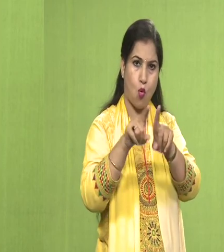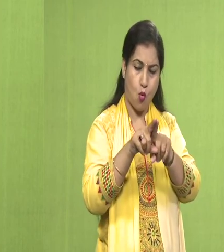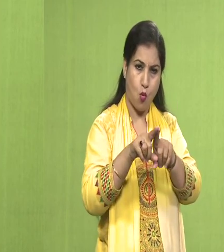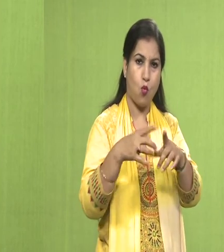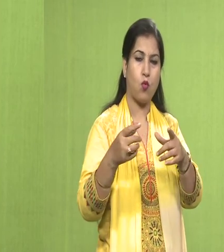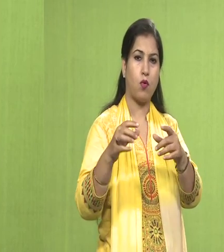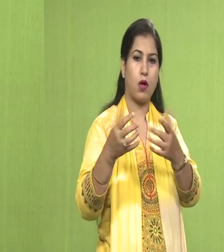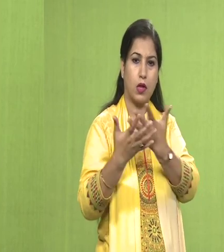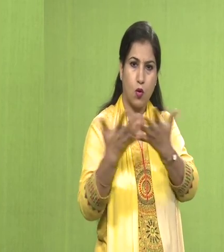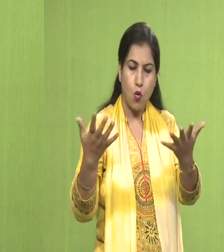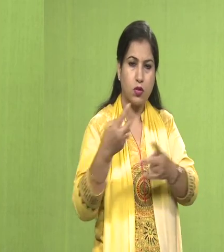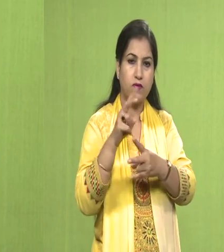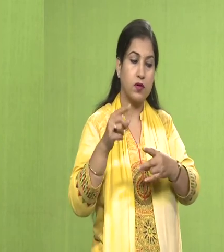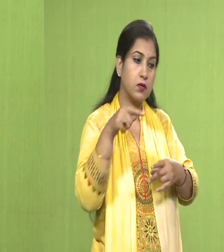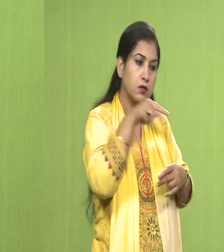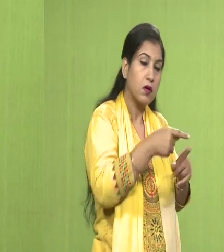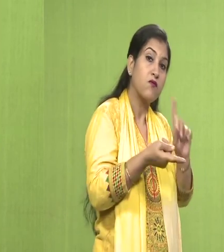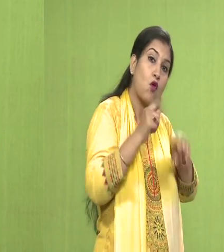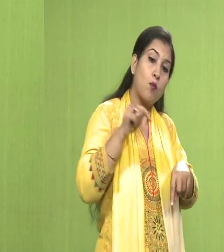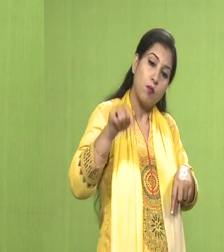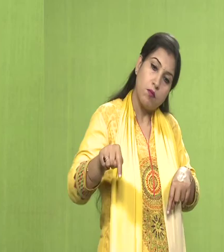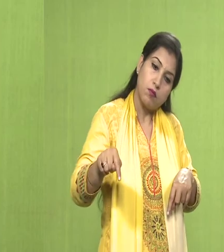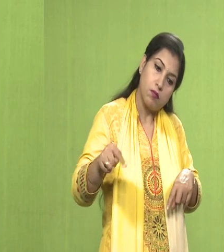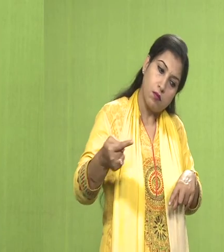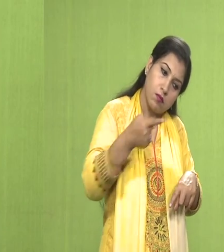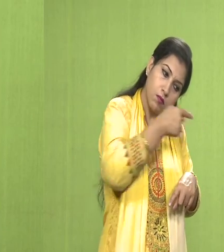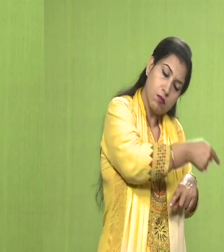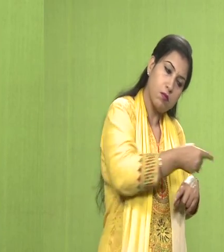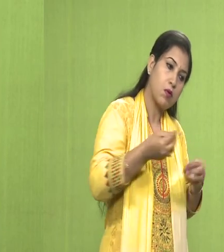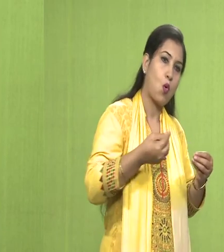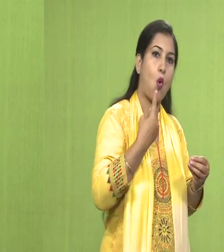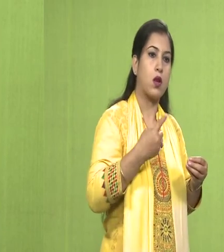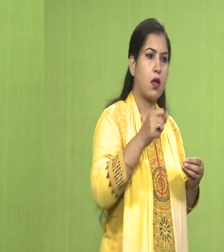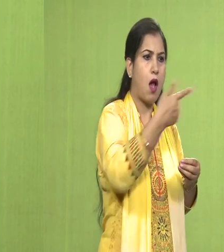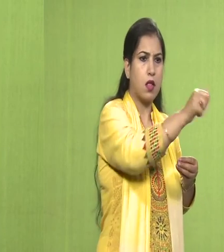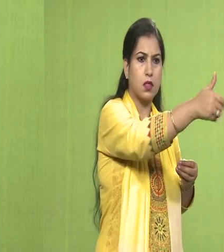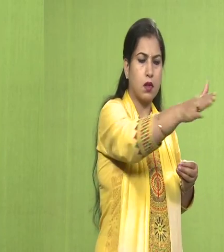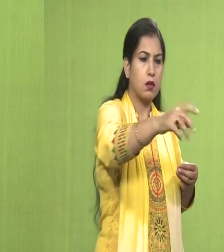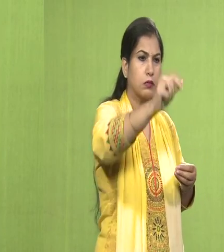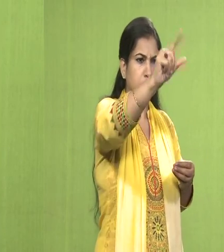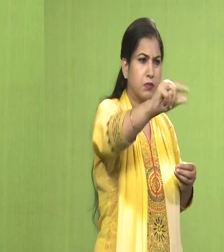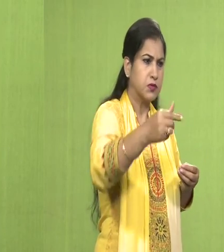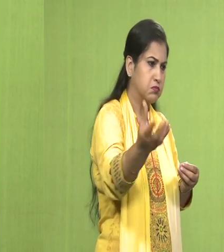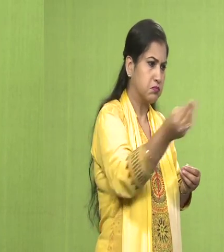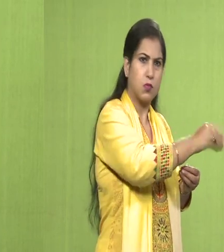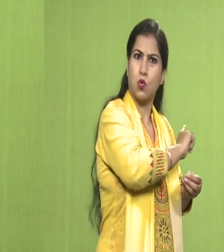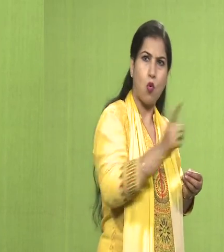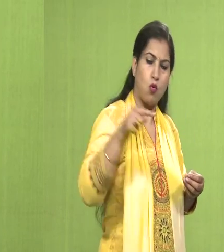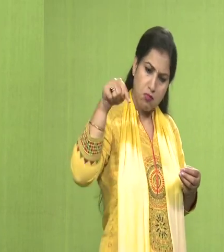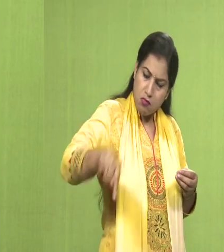be exported to England only and not to any other country, and that too